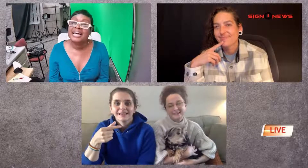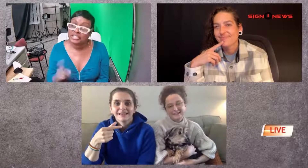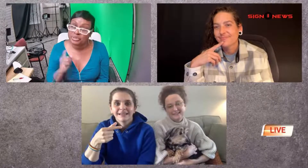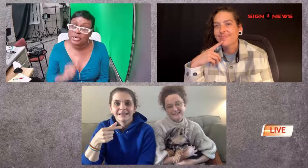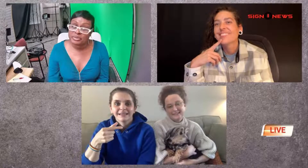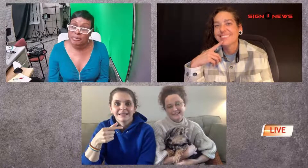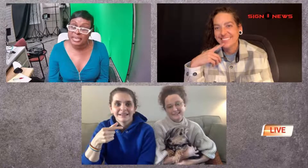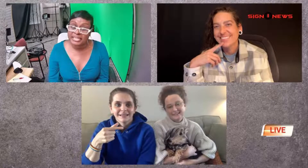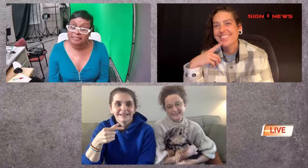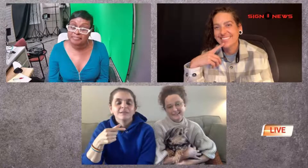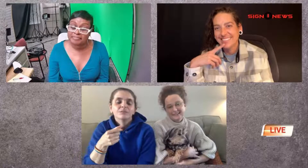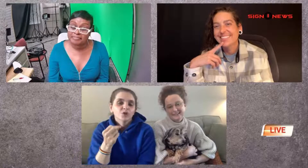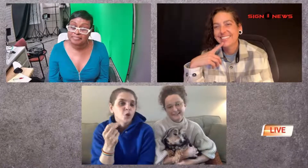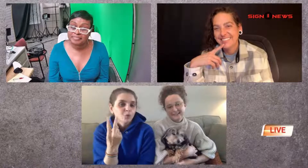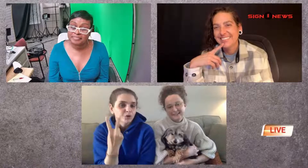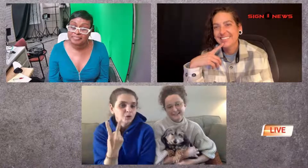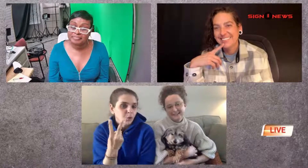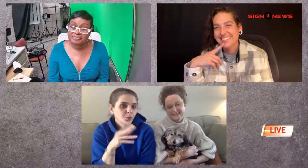And she was also in Peeling.